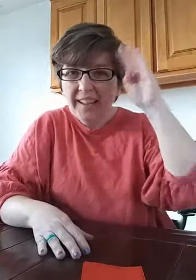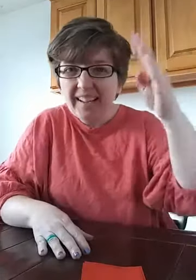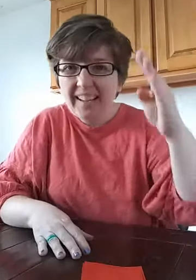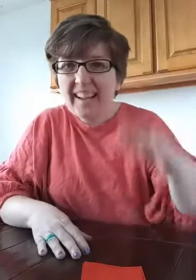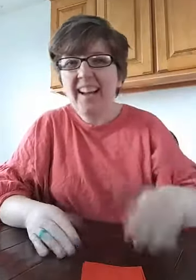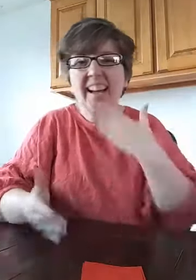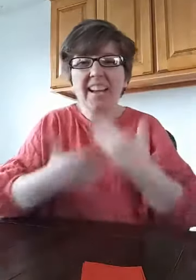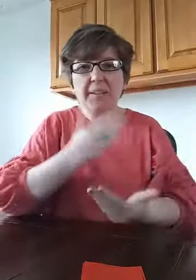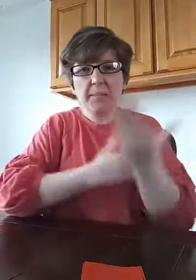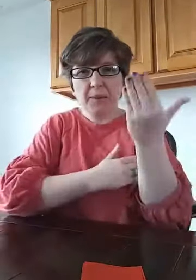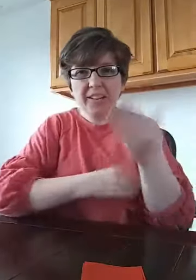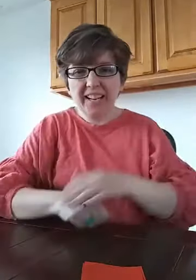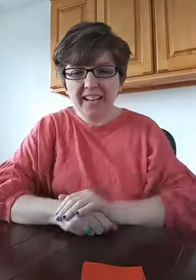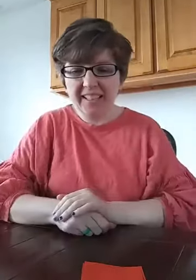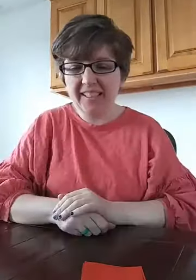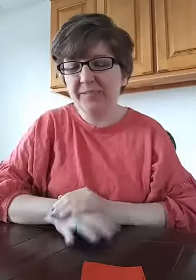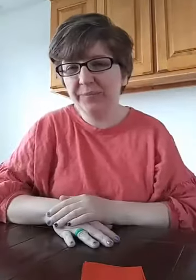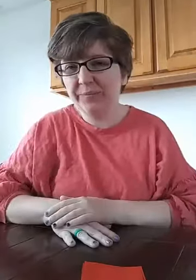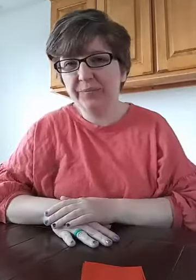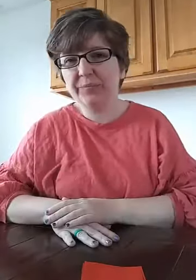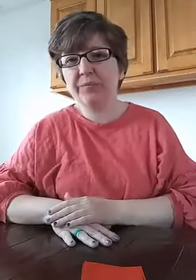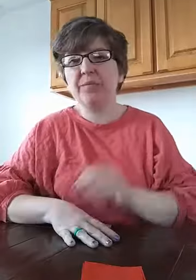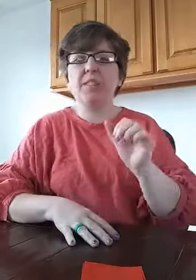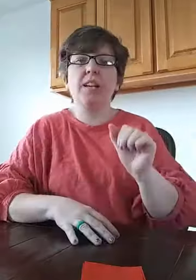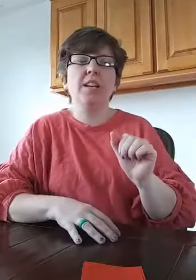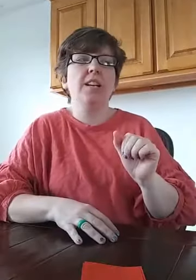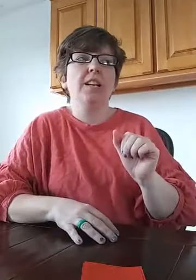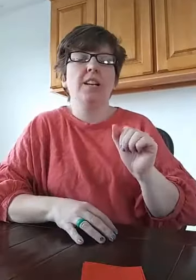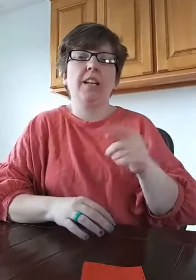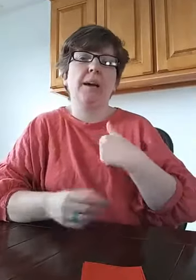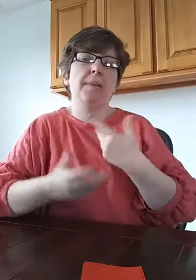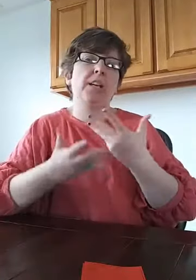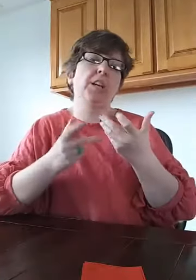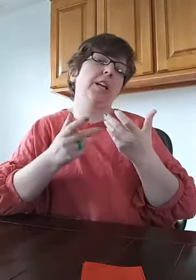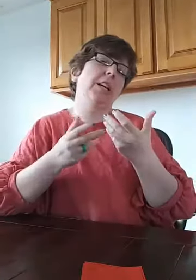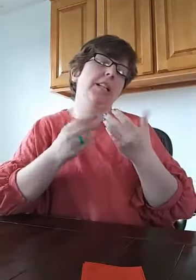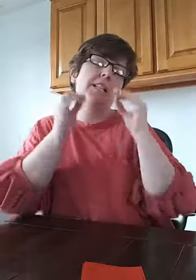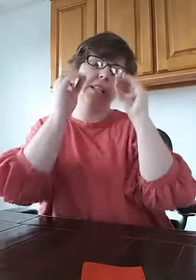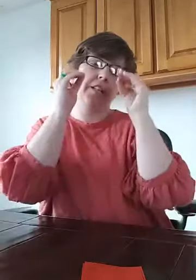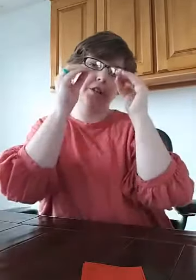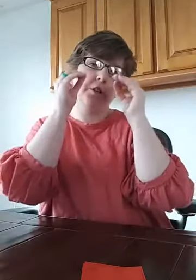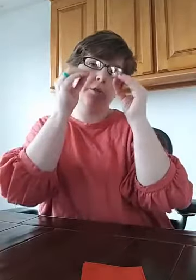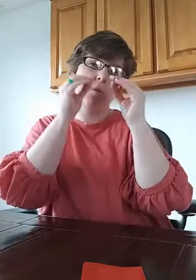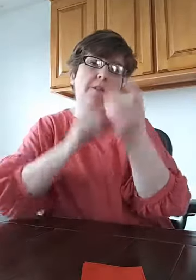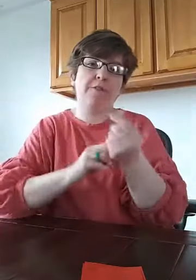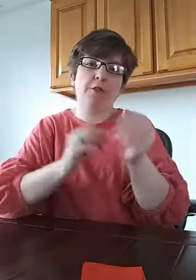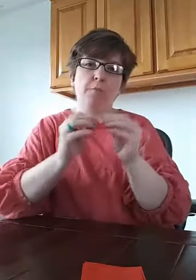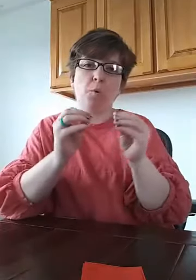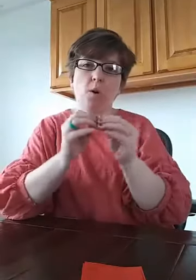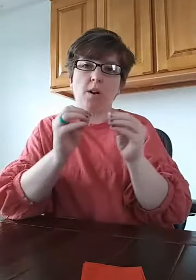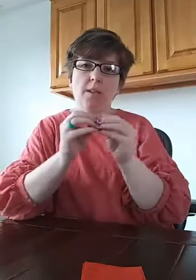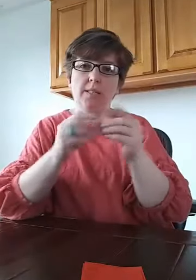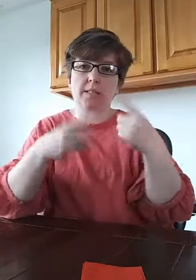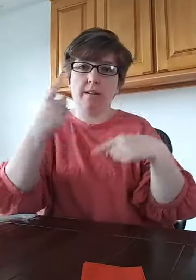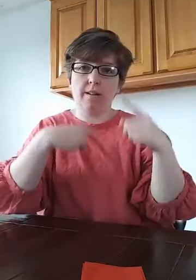hi good morning okay I'm going to teach you a few more signs